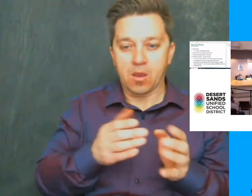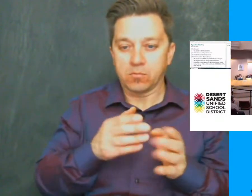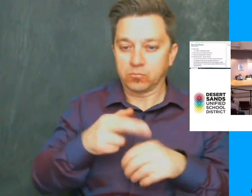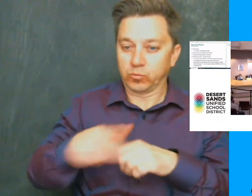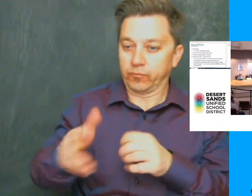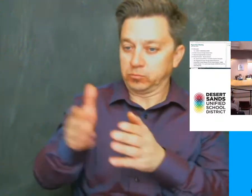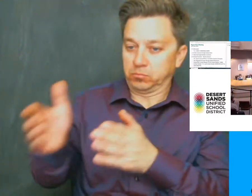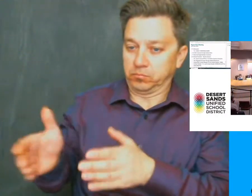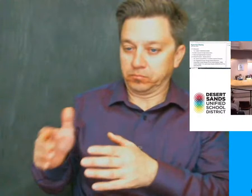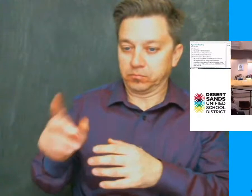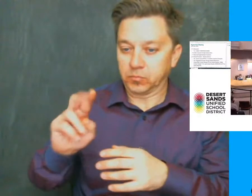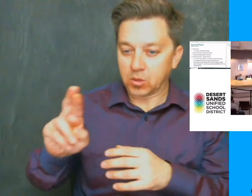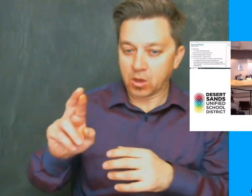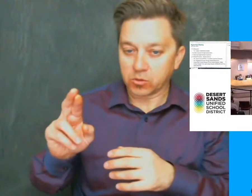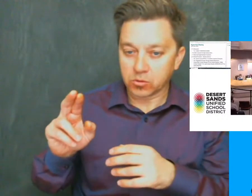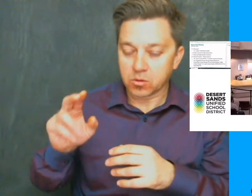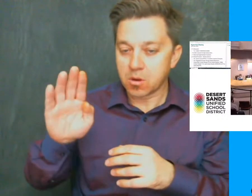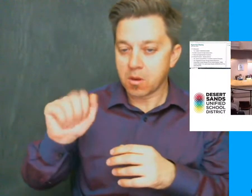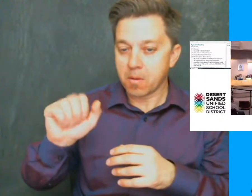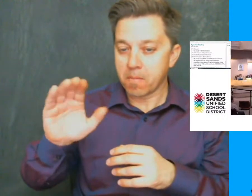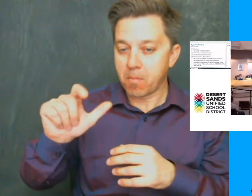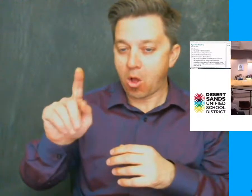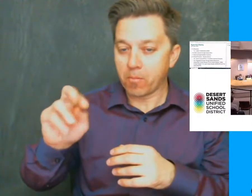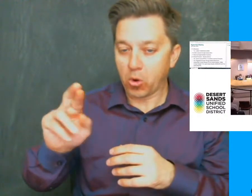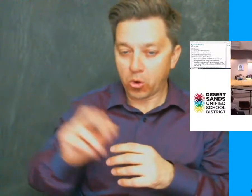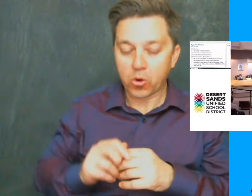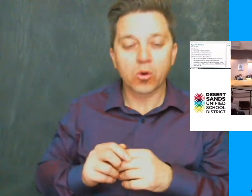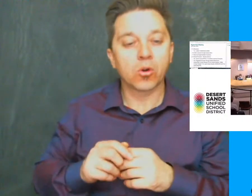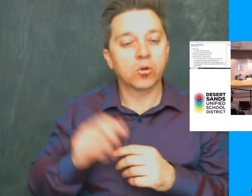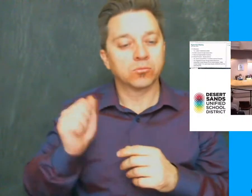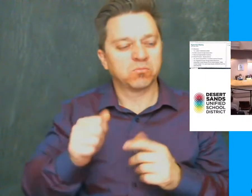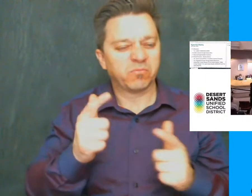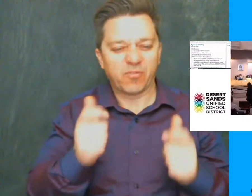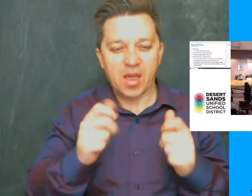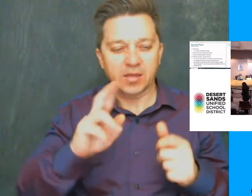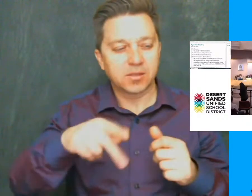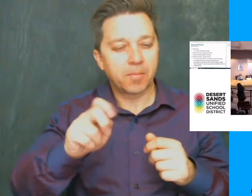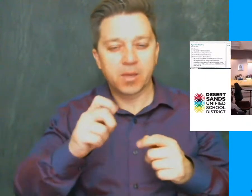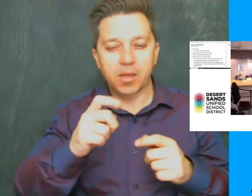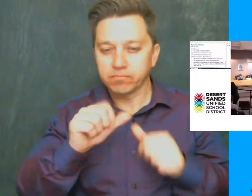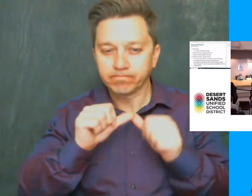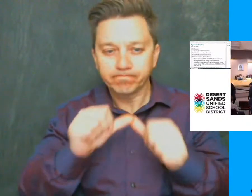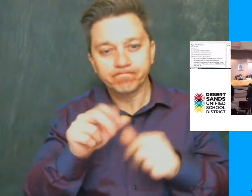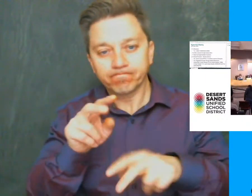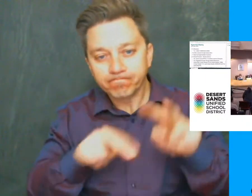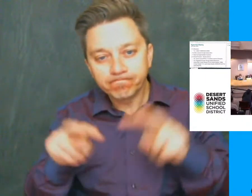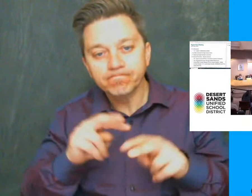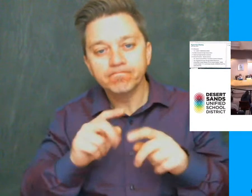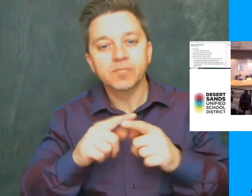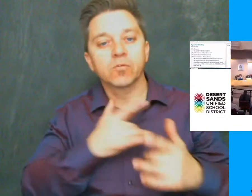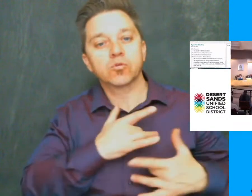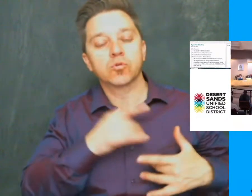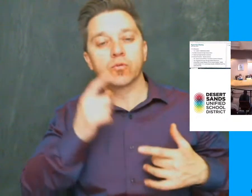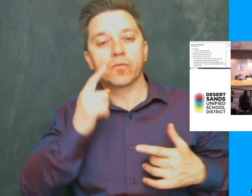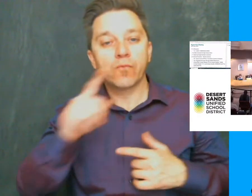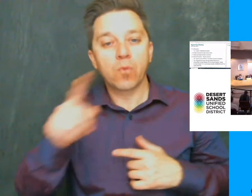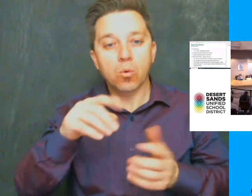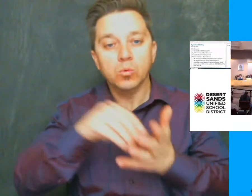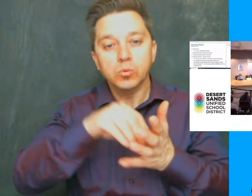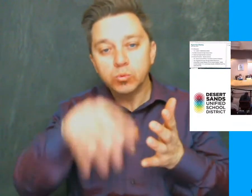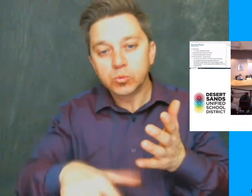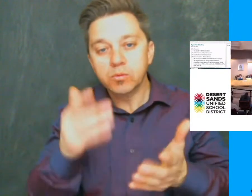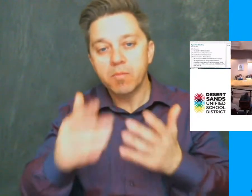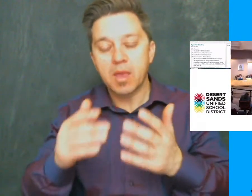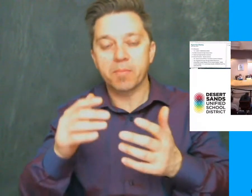Vollmer. Thank you very much. Just a quick update as we continue to consider concerns regarding students who may